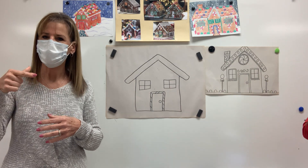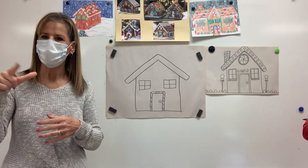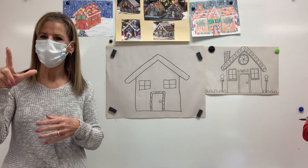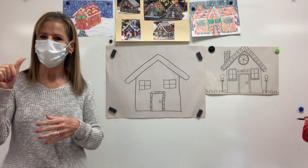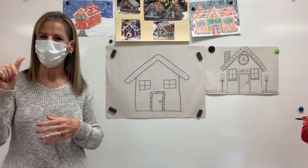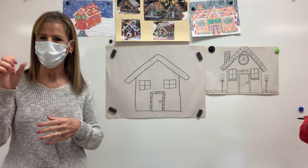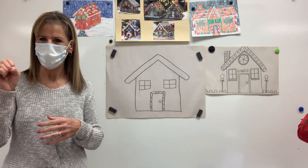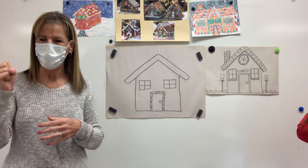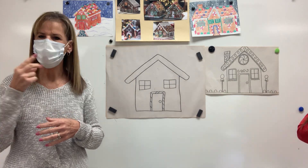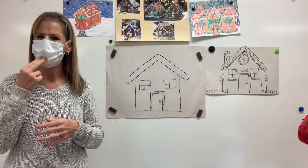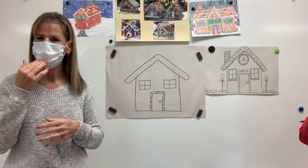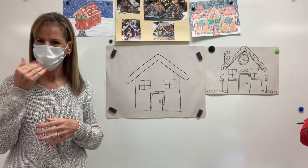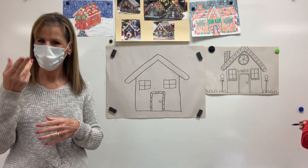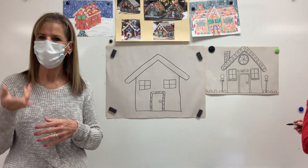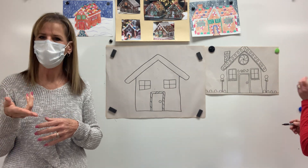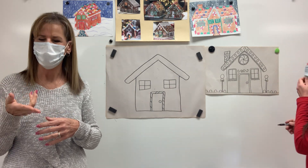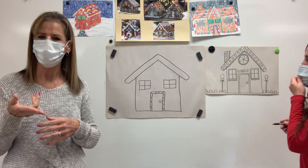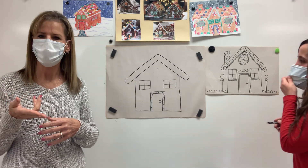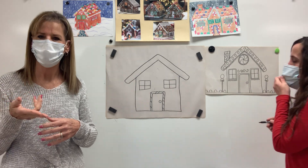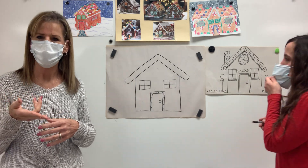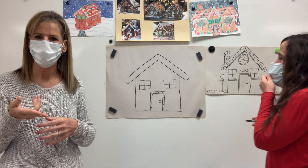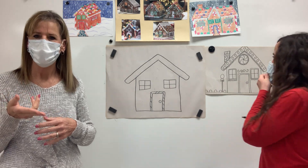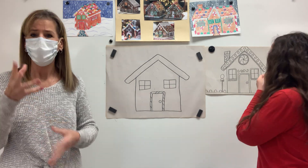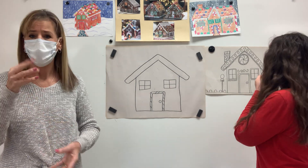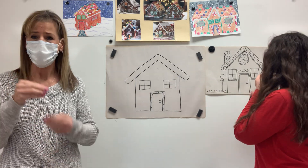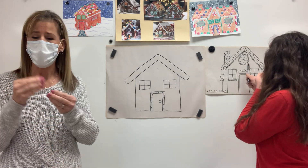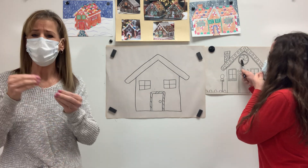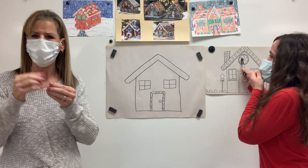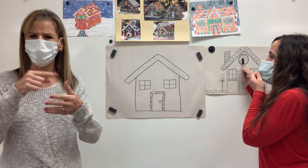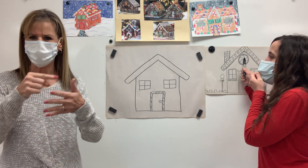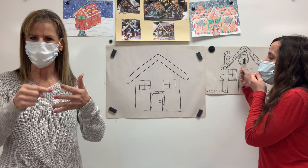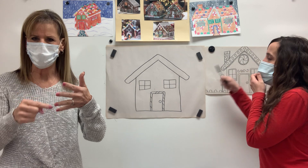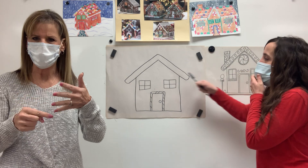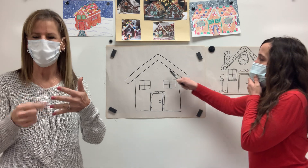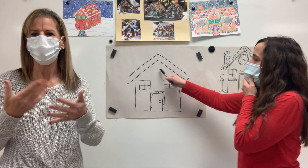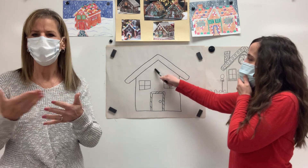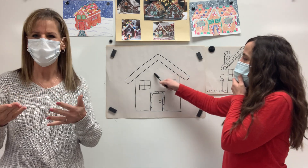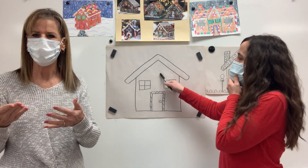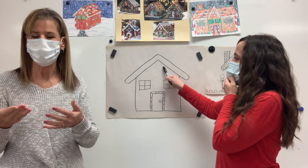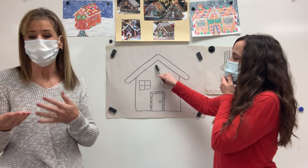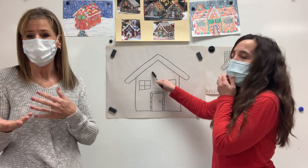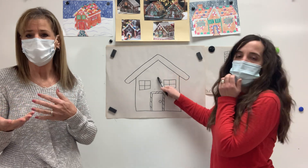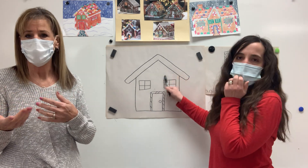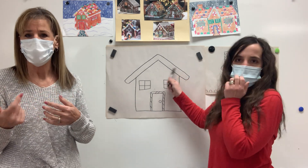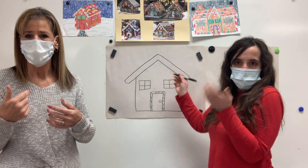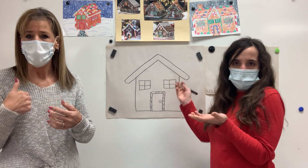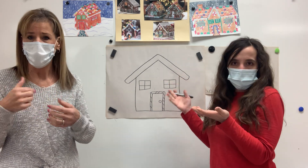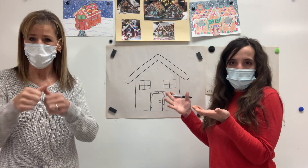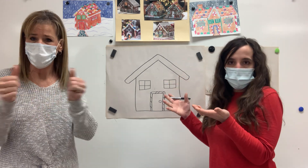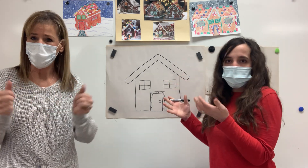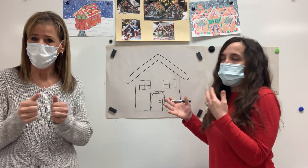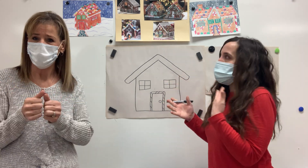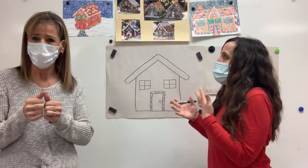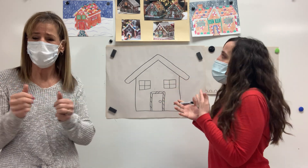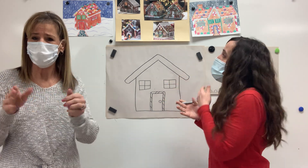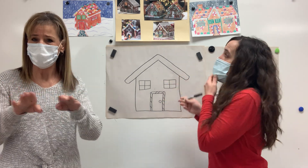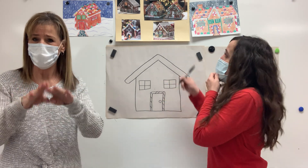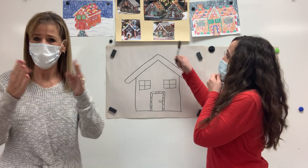Another thing I want you to think about, we're gonna add lots more detail in just a second. Maybe I have a spot right here that's kind of open and bare, and as you